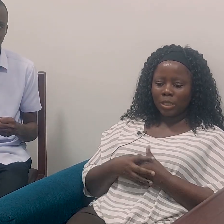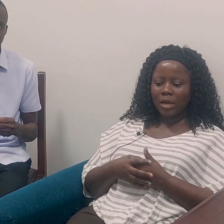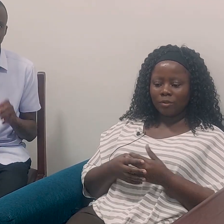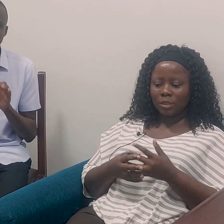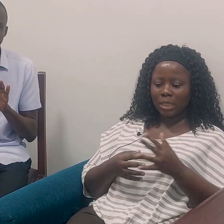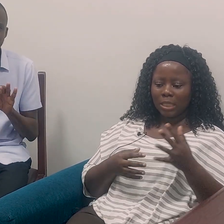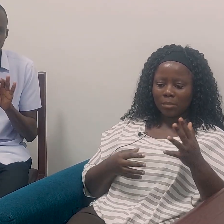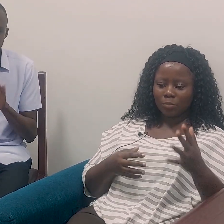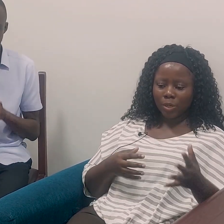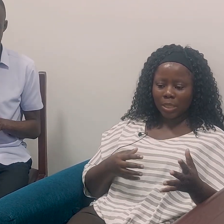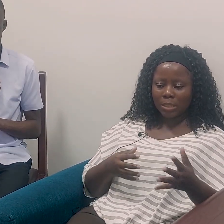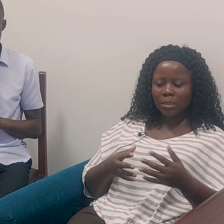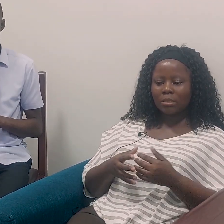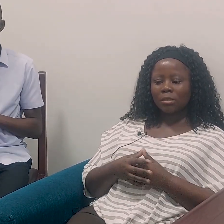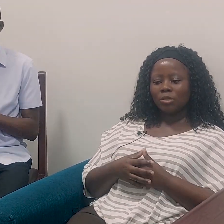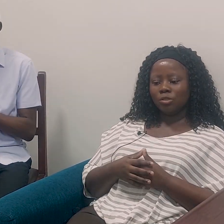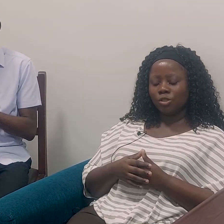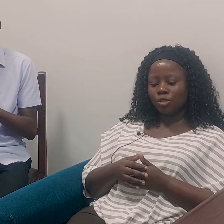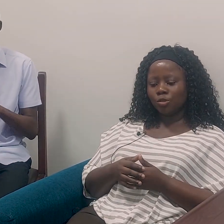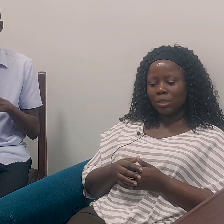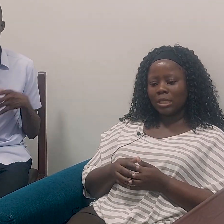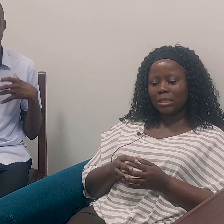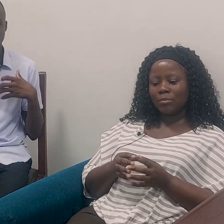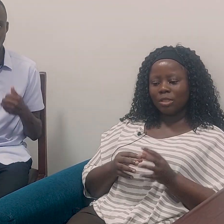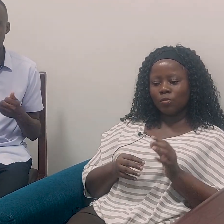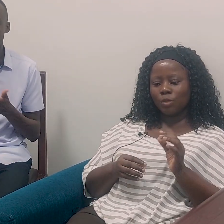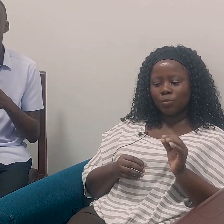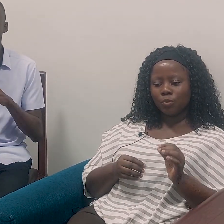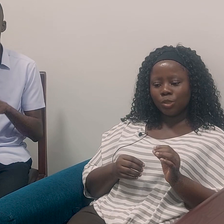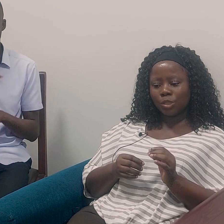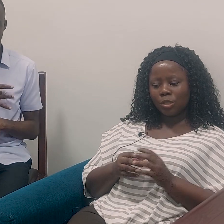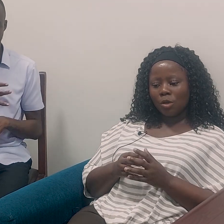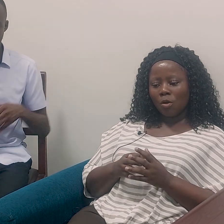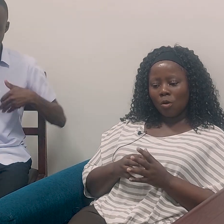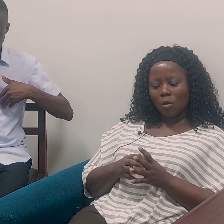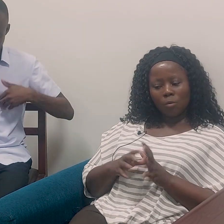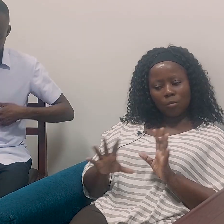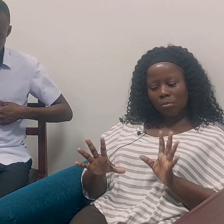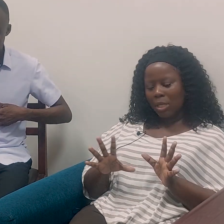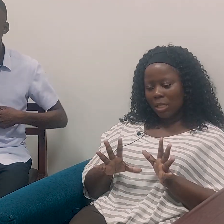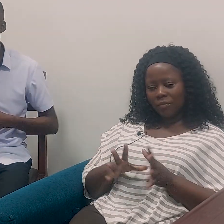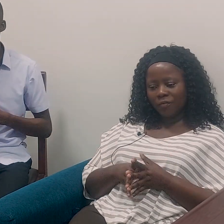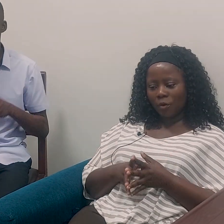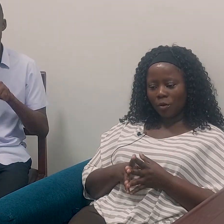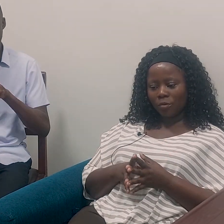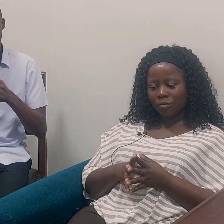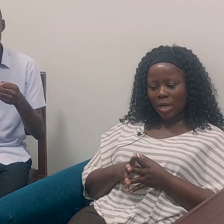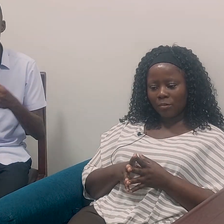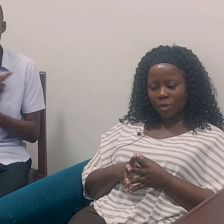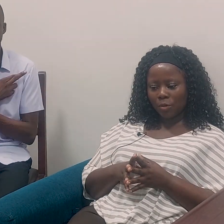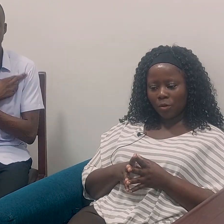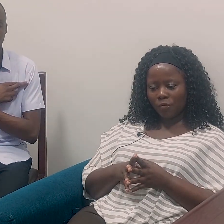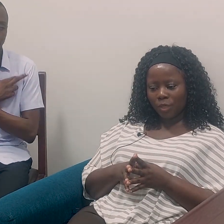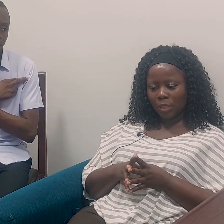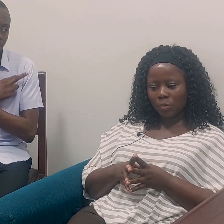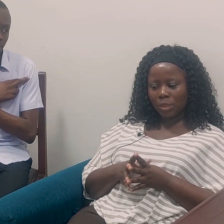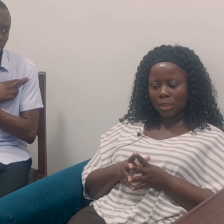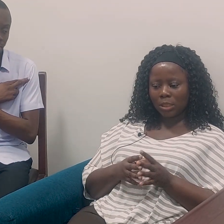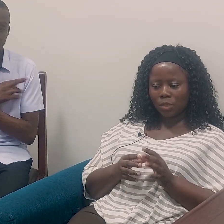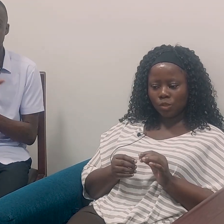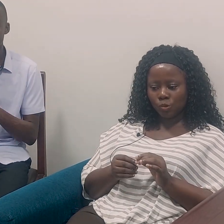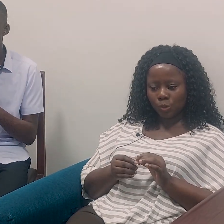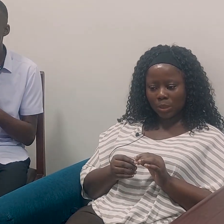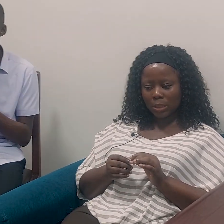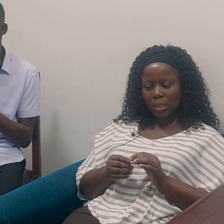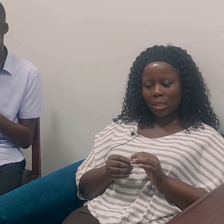you would have to take in breaks, you should. There's something we push mainly for drug recovery, which is